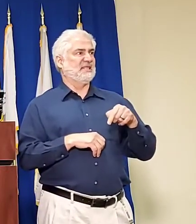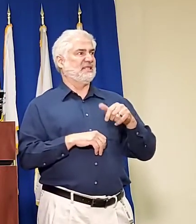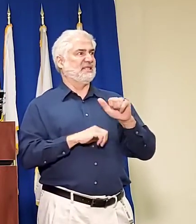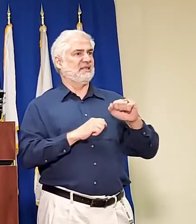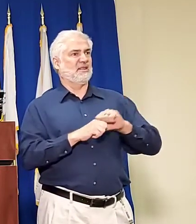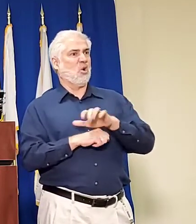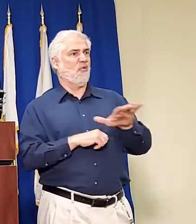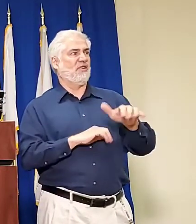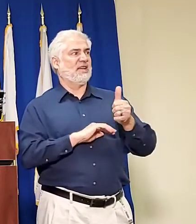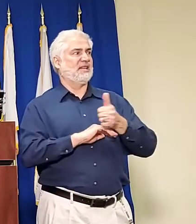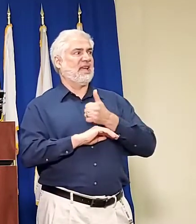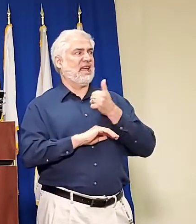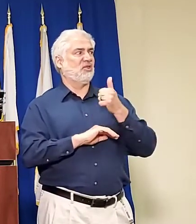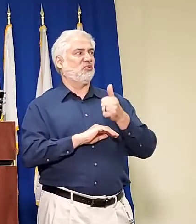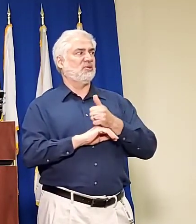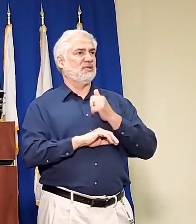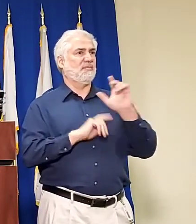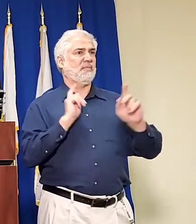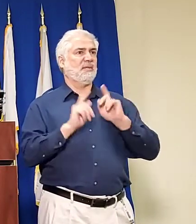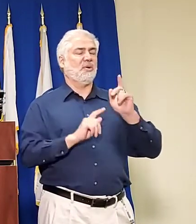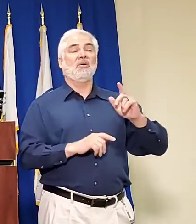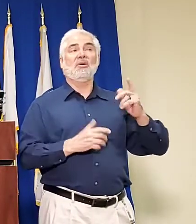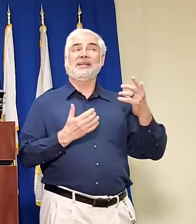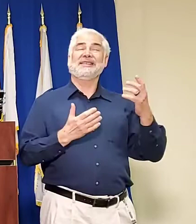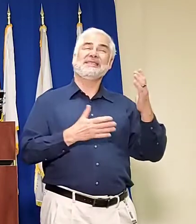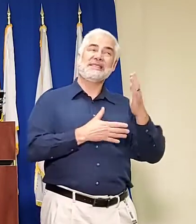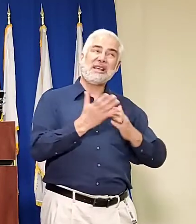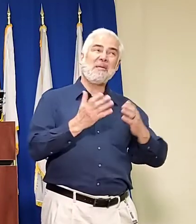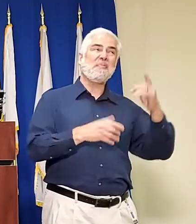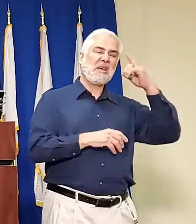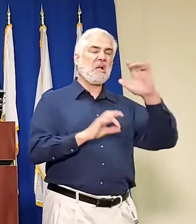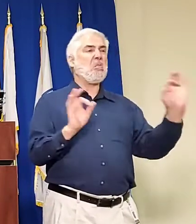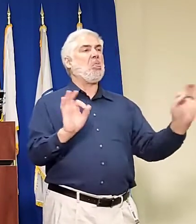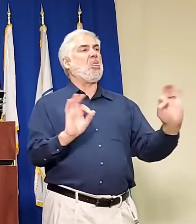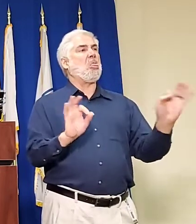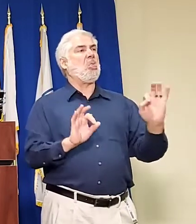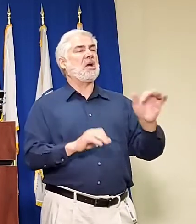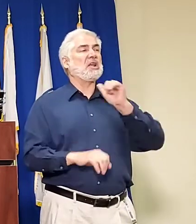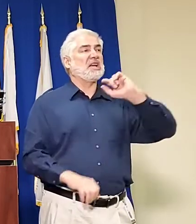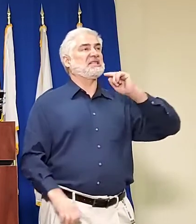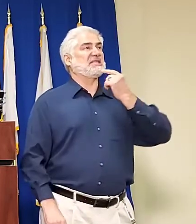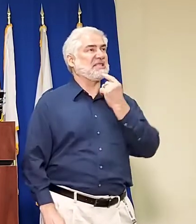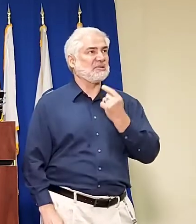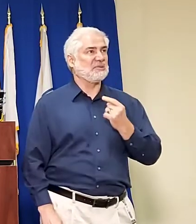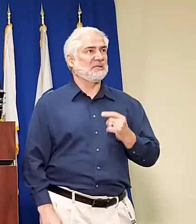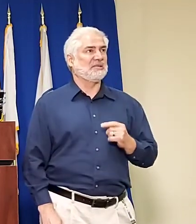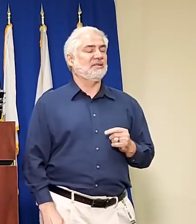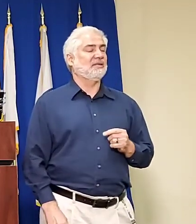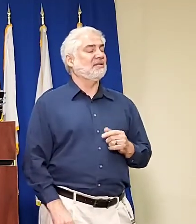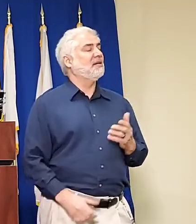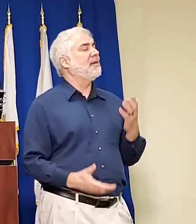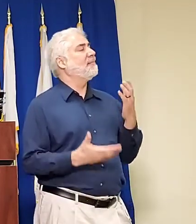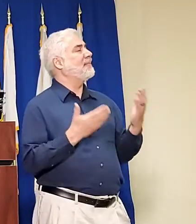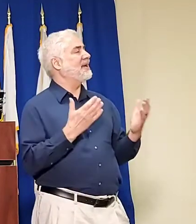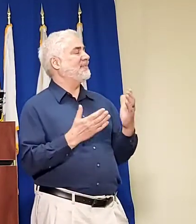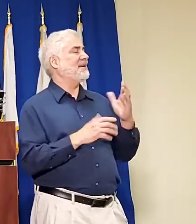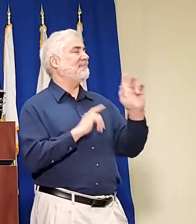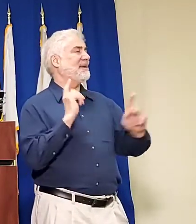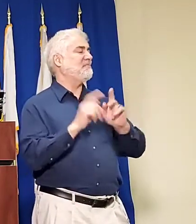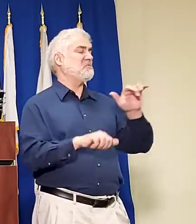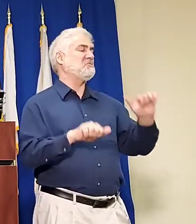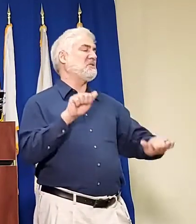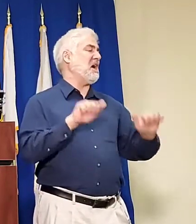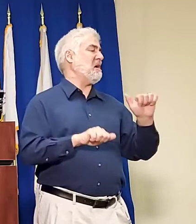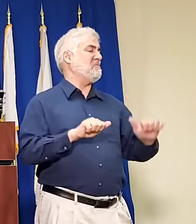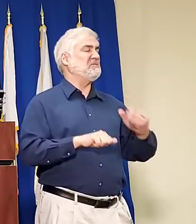we past the point where some folks have not realized how serious this is? Yeah, I think may always be people who doubt